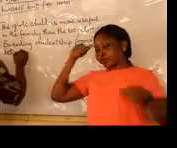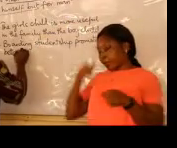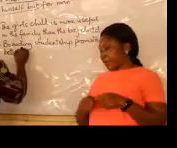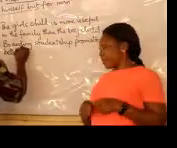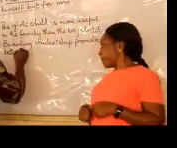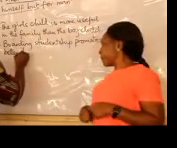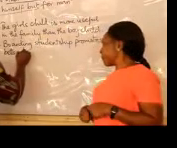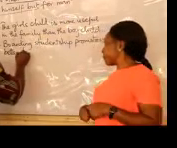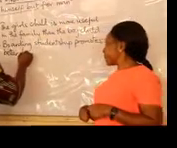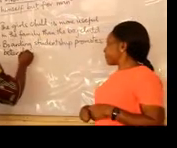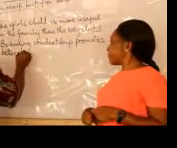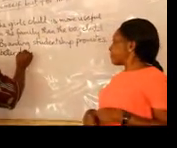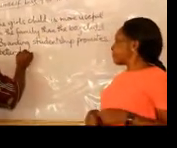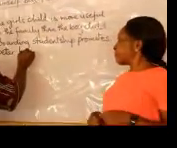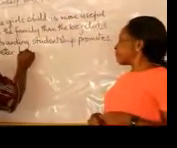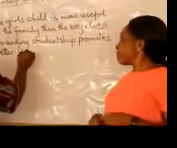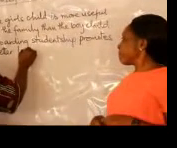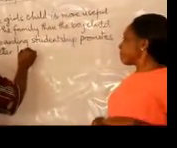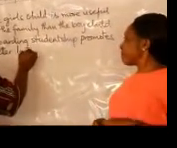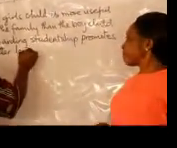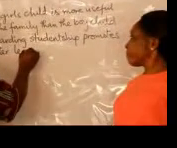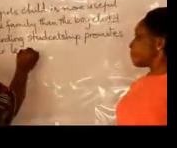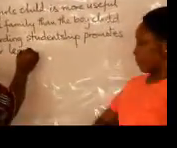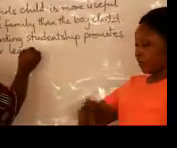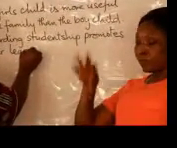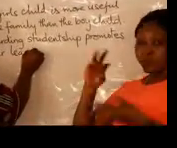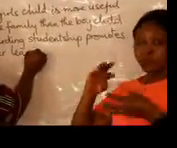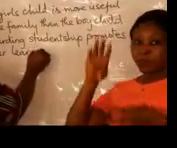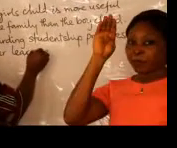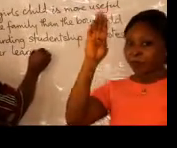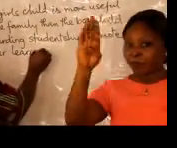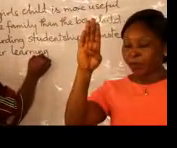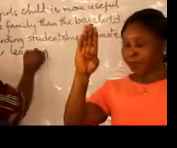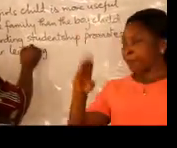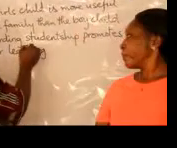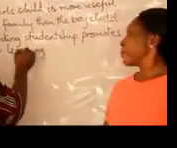Promotes better learning.